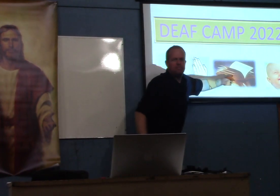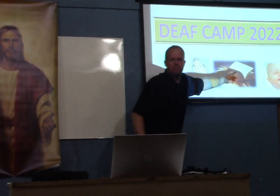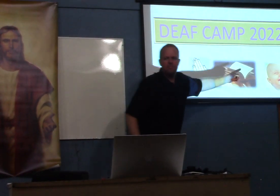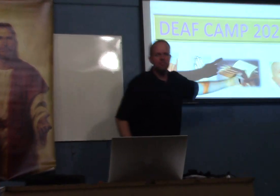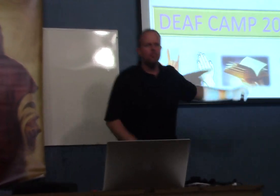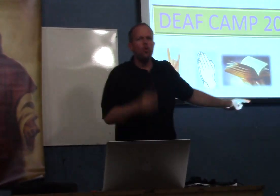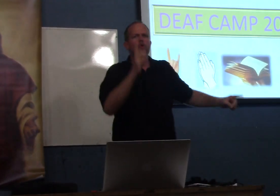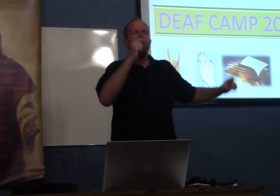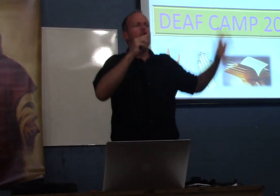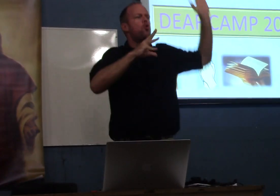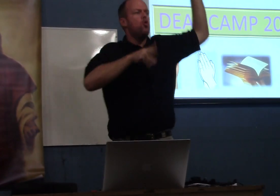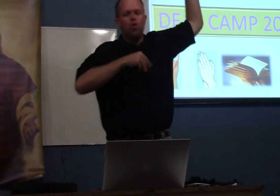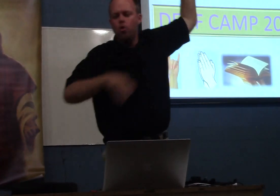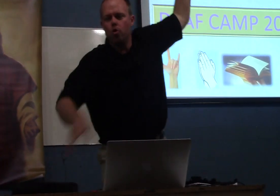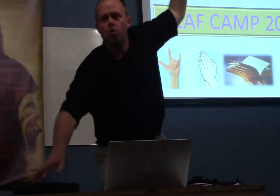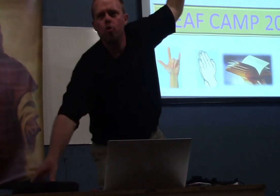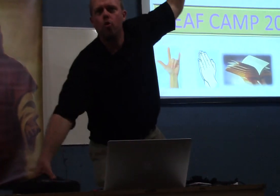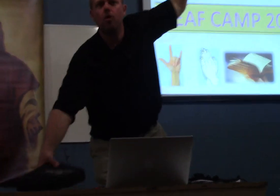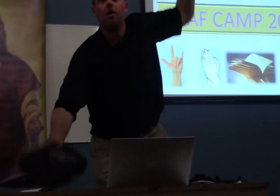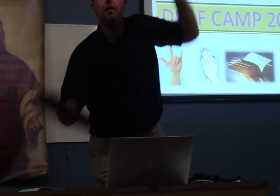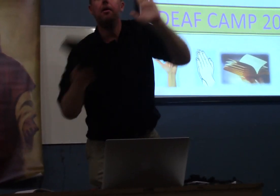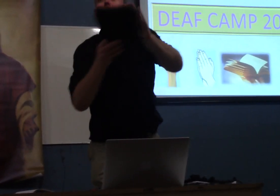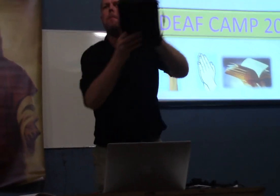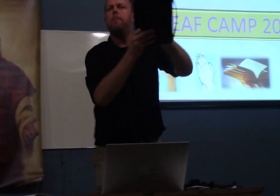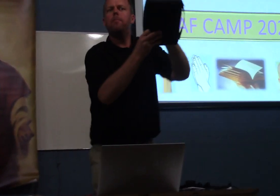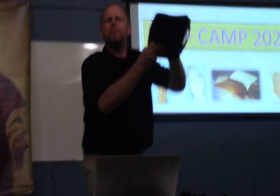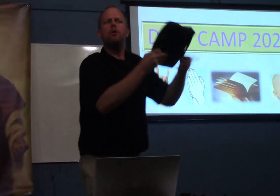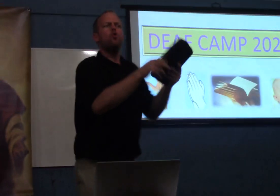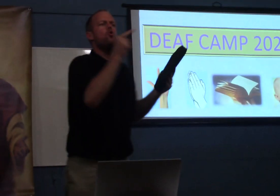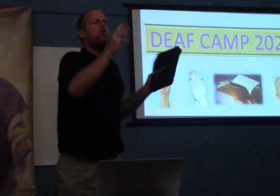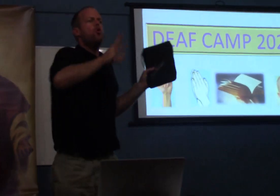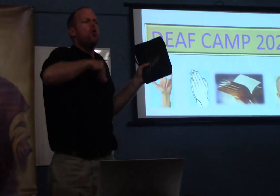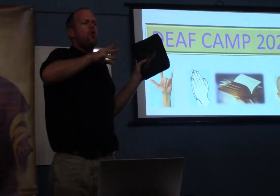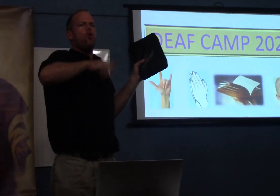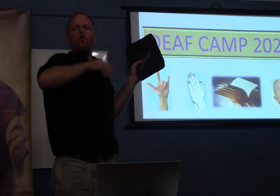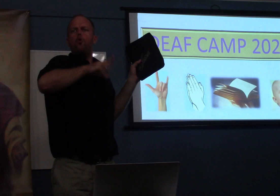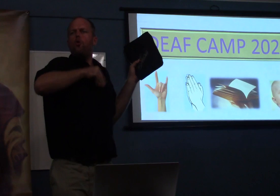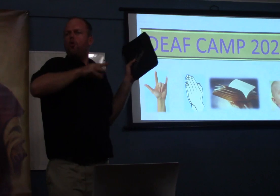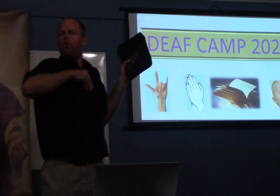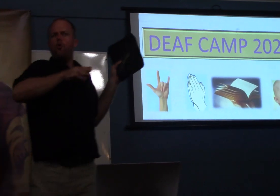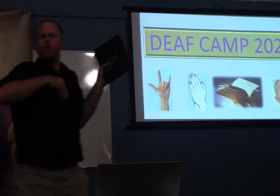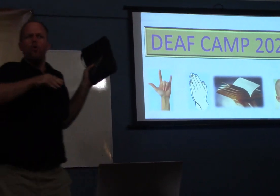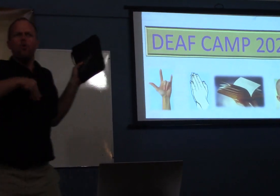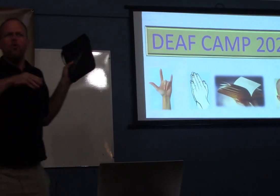And that is a Bible. Who of you owns a Bible? Who has a Bible?